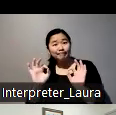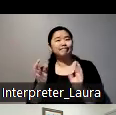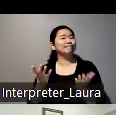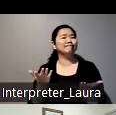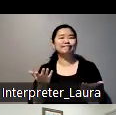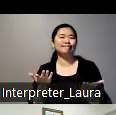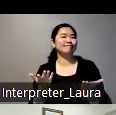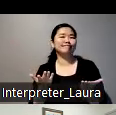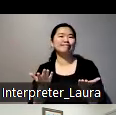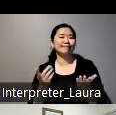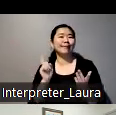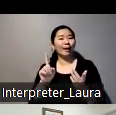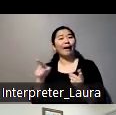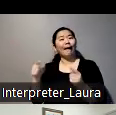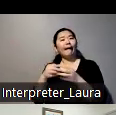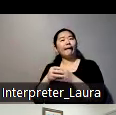since discharge